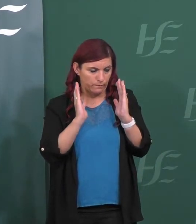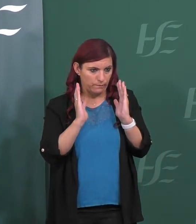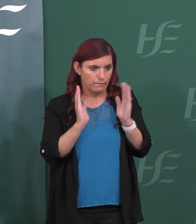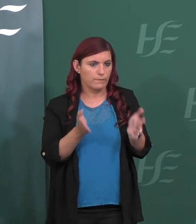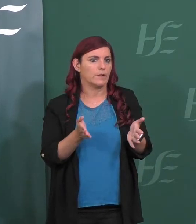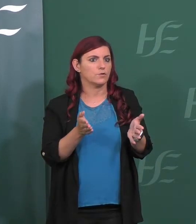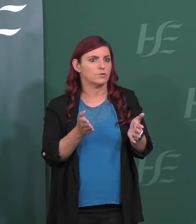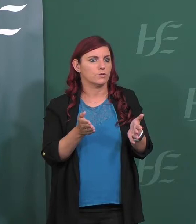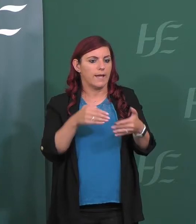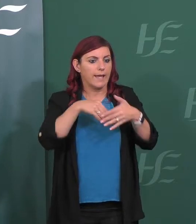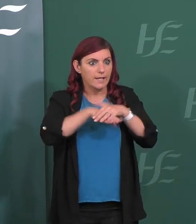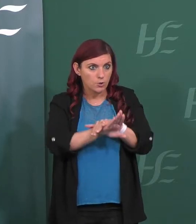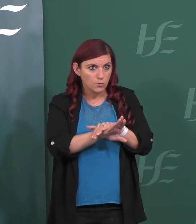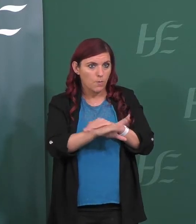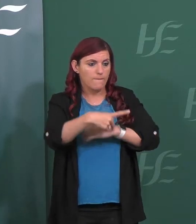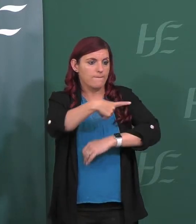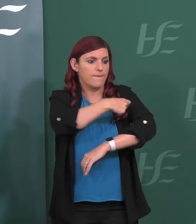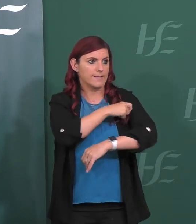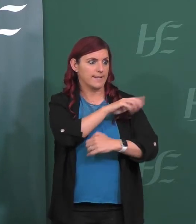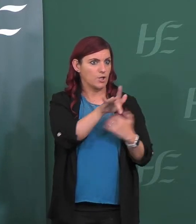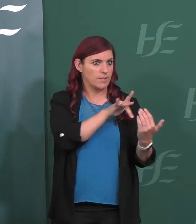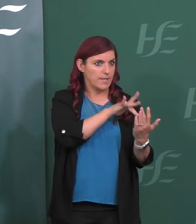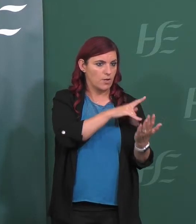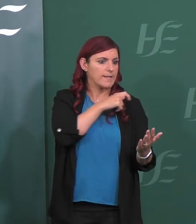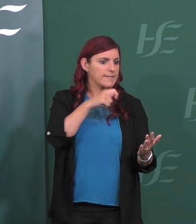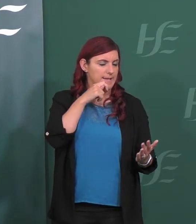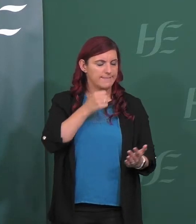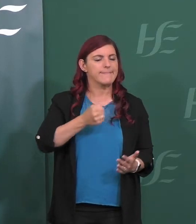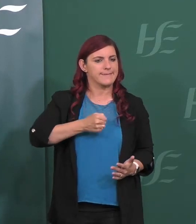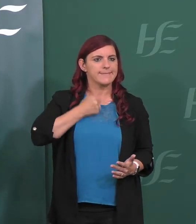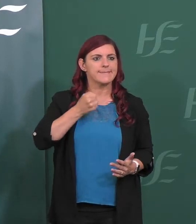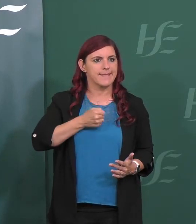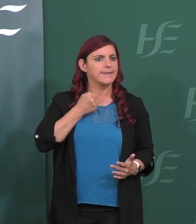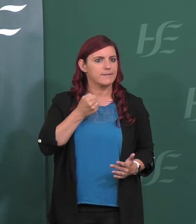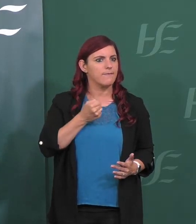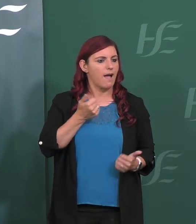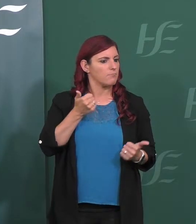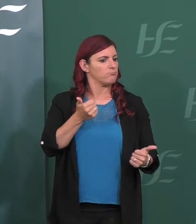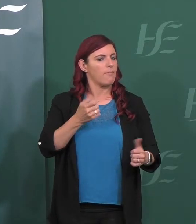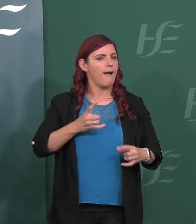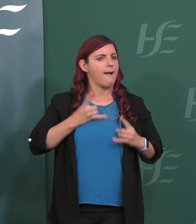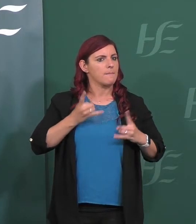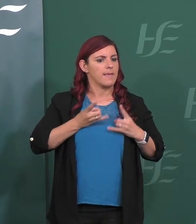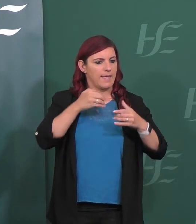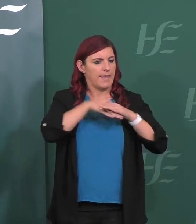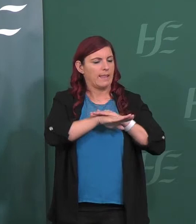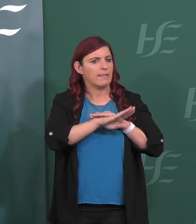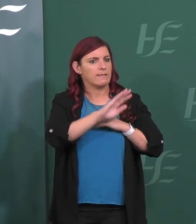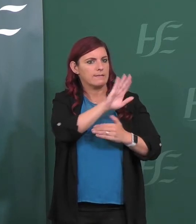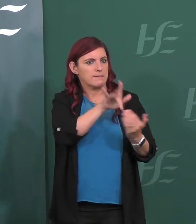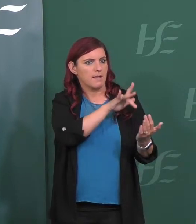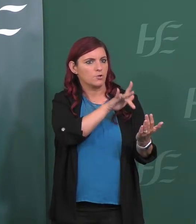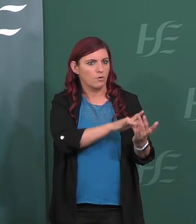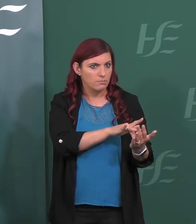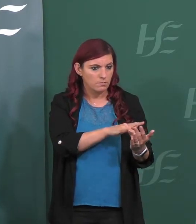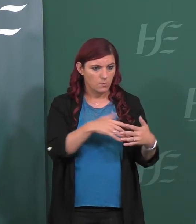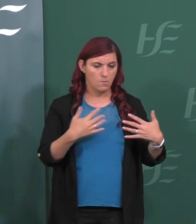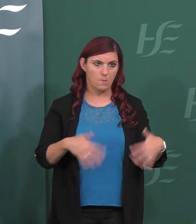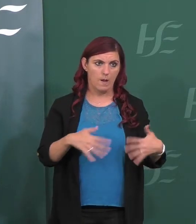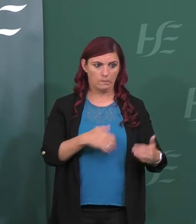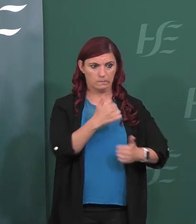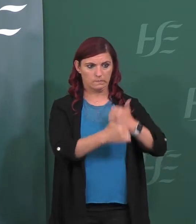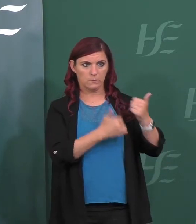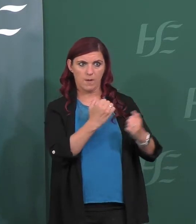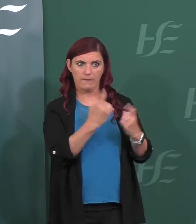a vaccination centre were satisfied, very satisfied with the experience. So that's a really strong commendation for the people and everybody